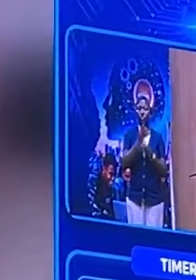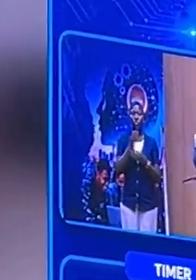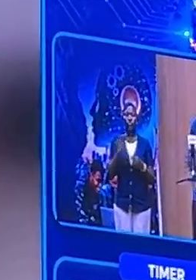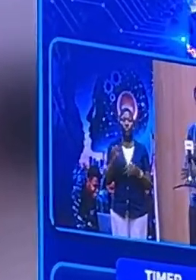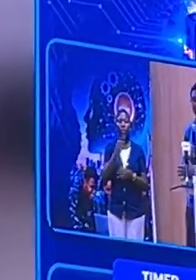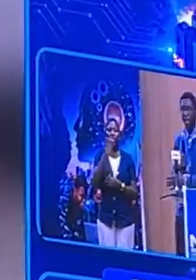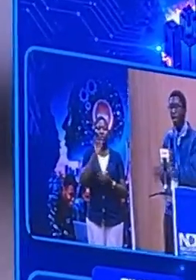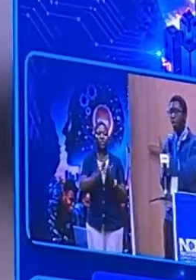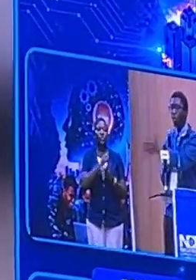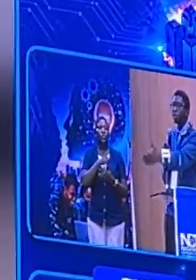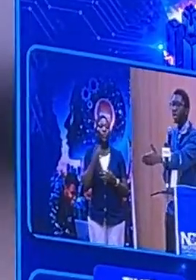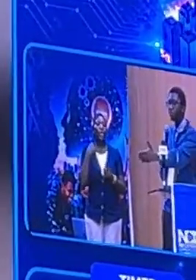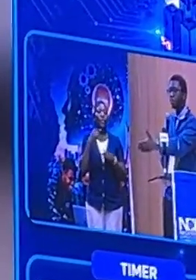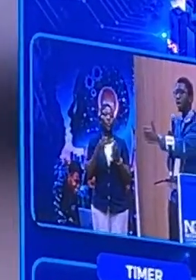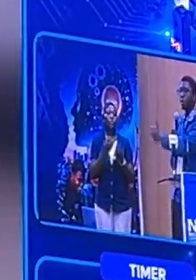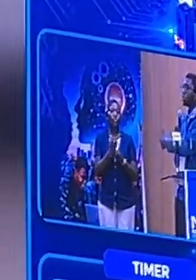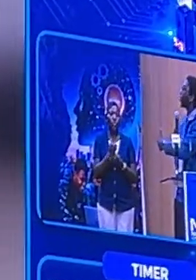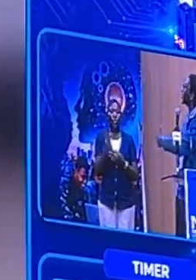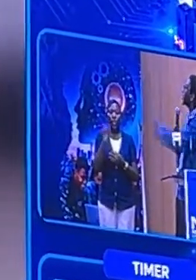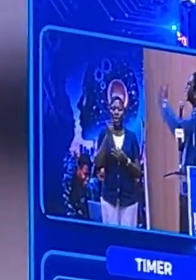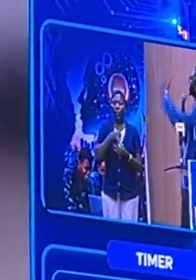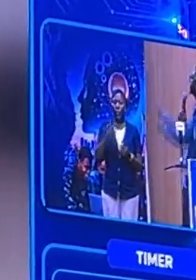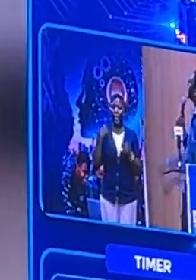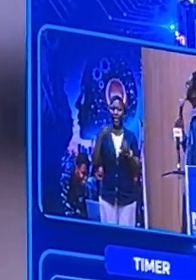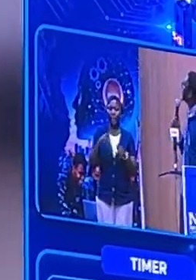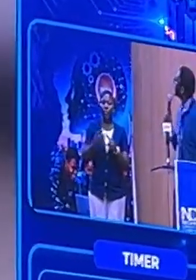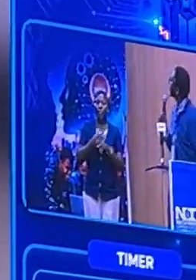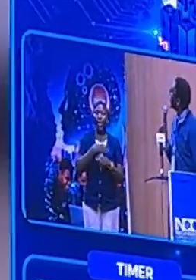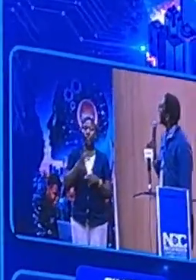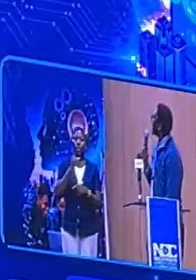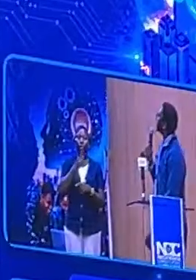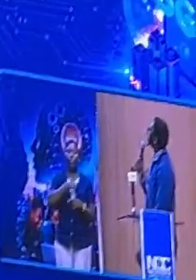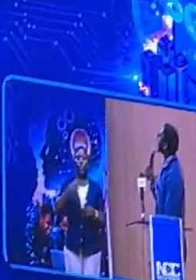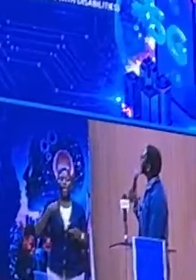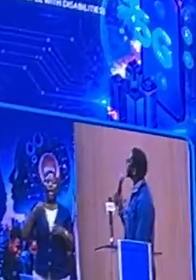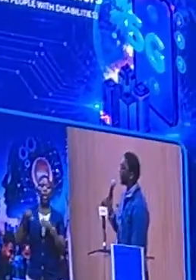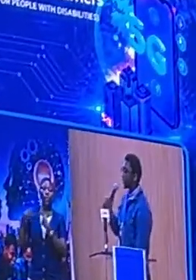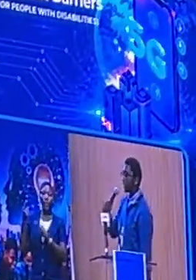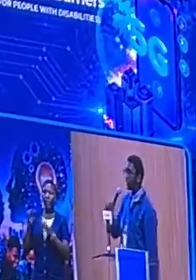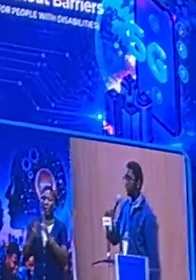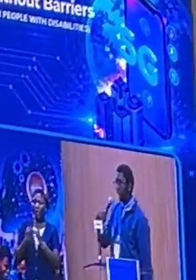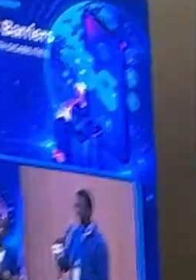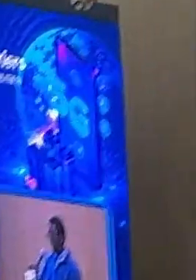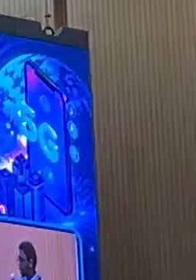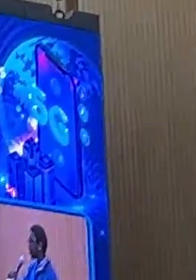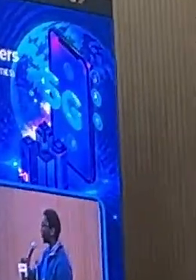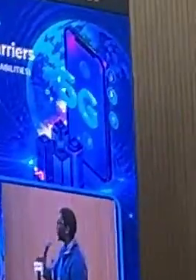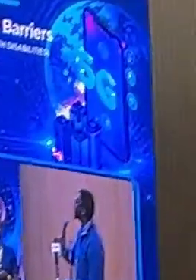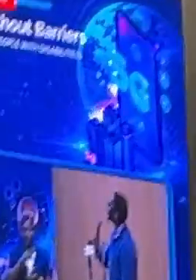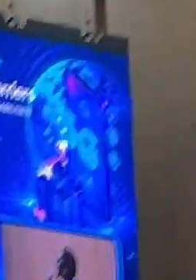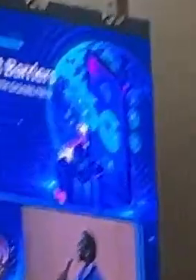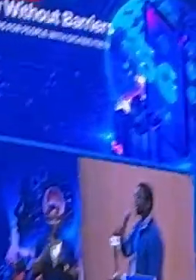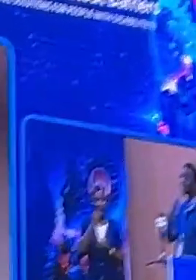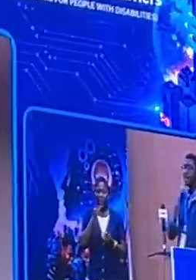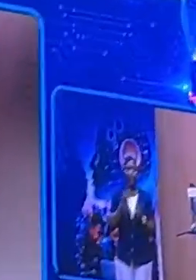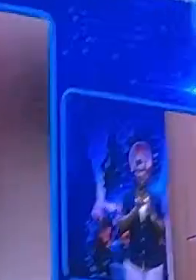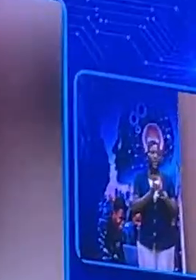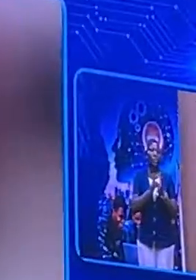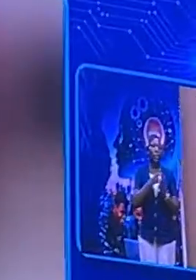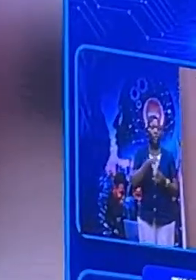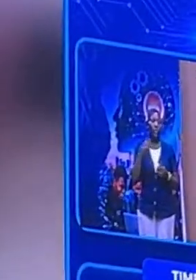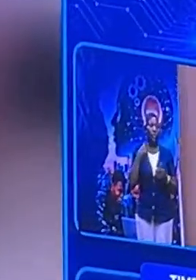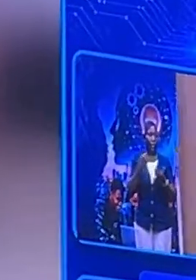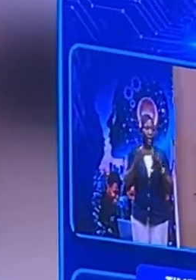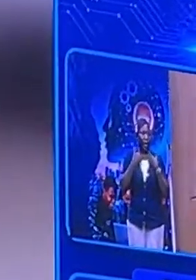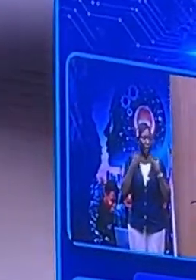what we're presenting now, where we came from and where we're going. So let's play. As you can see, this is an early demo we had, actually while we were interning at NCIR,